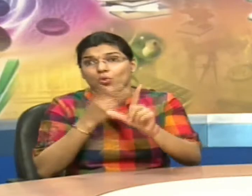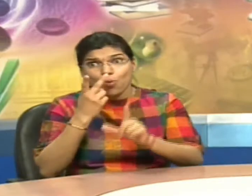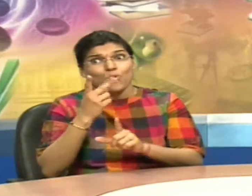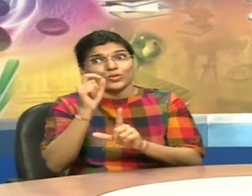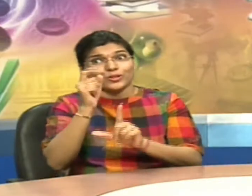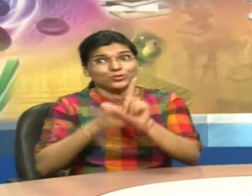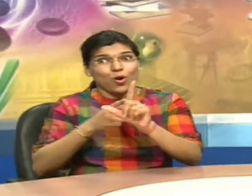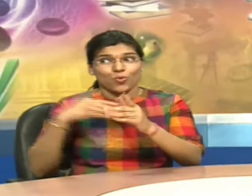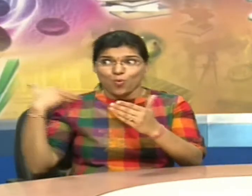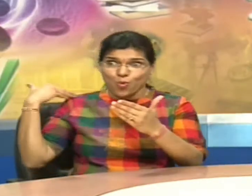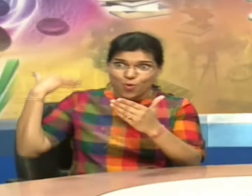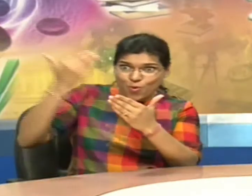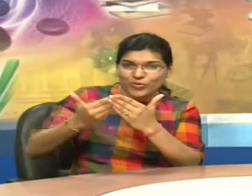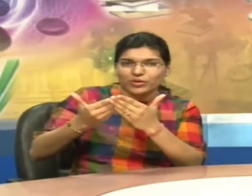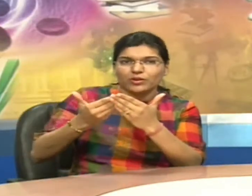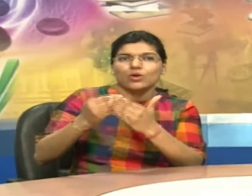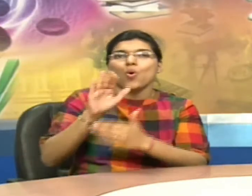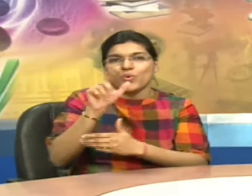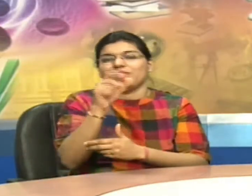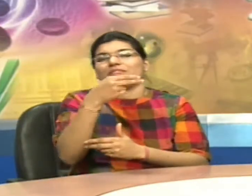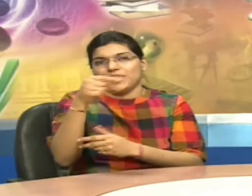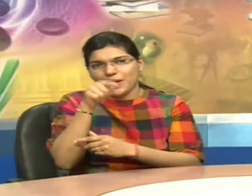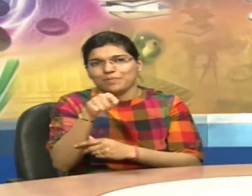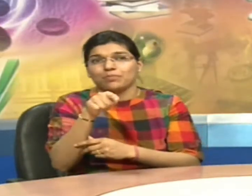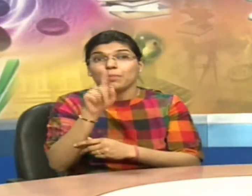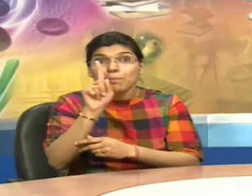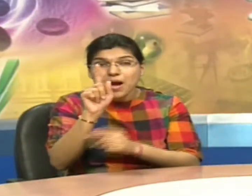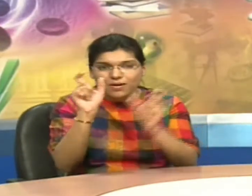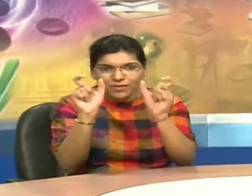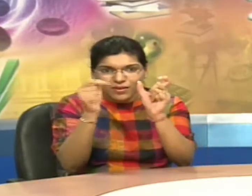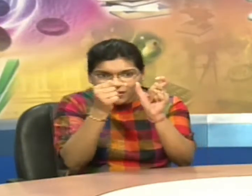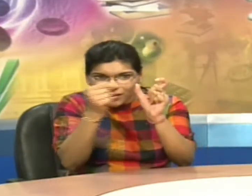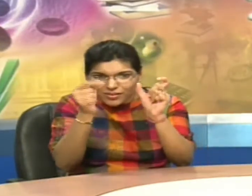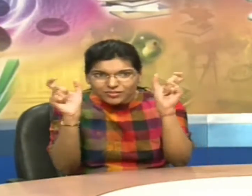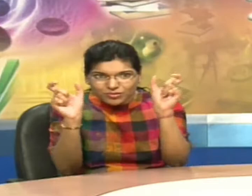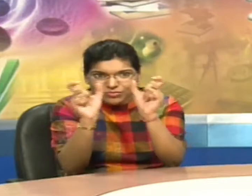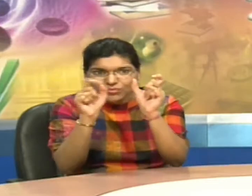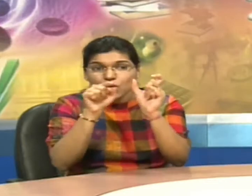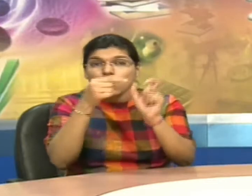From 10 years. Oh, that is a long time.